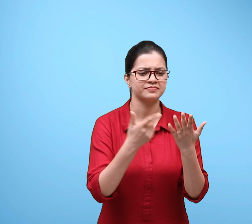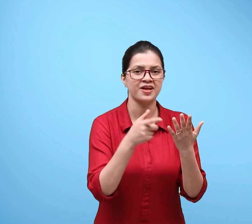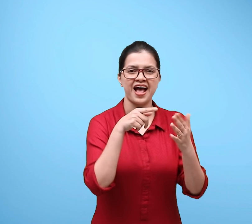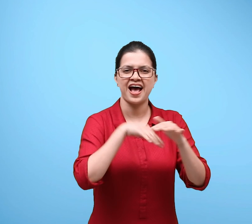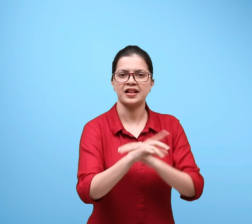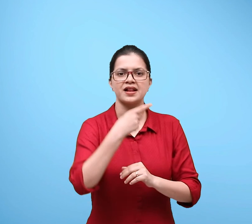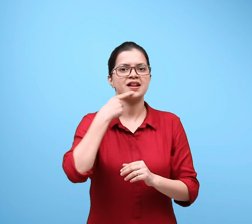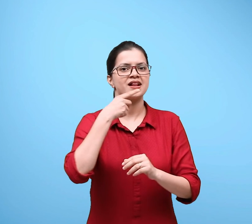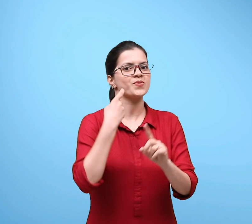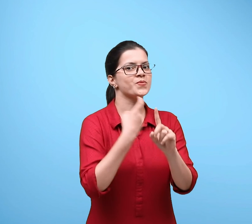copper,